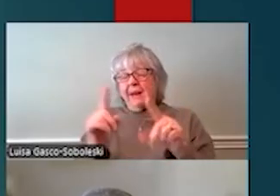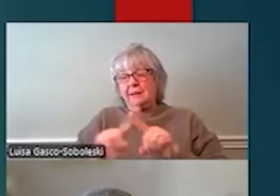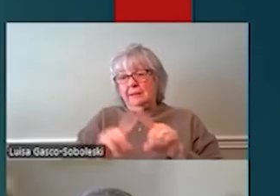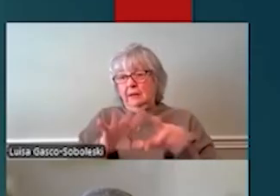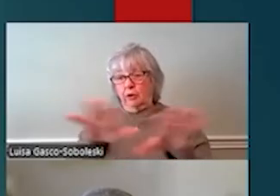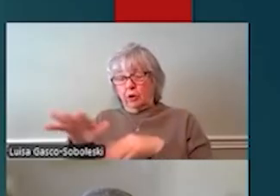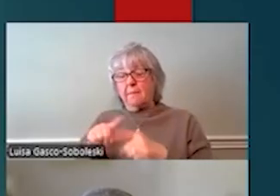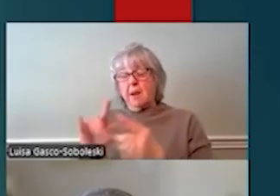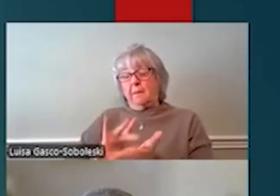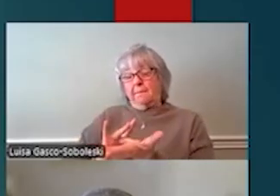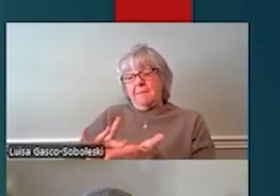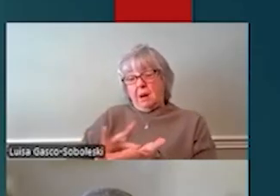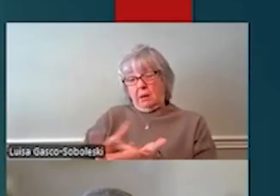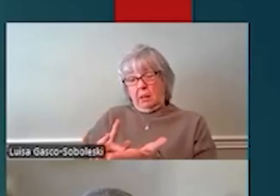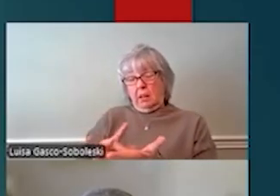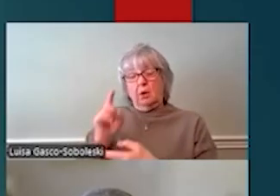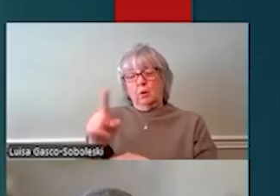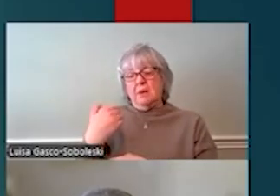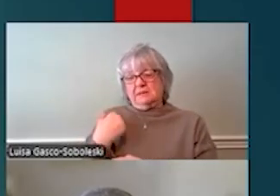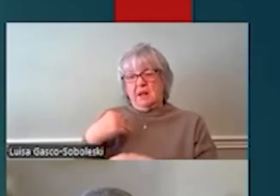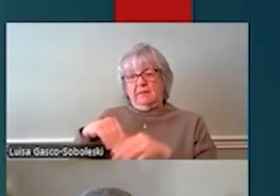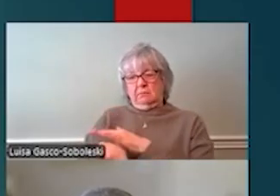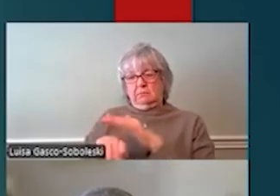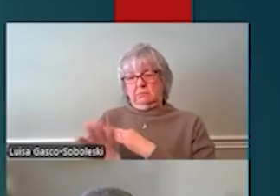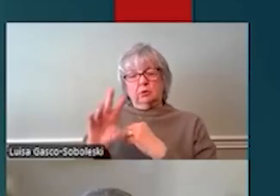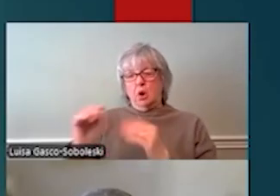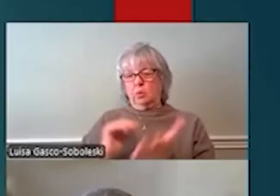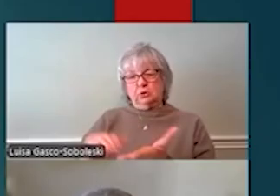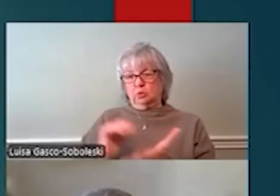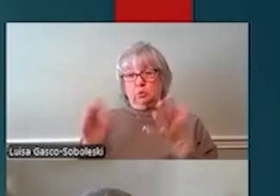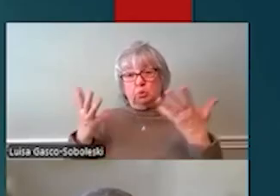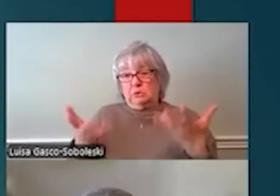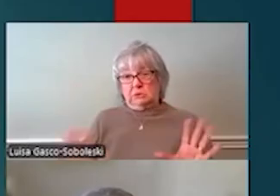involves court, legal work, hospitals, medical work.